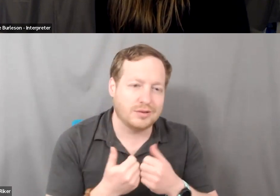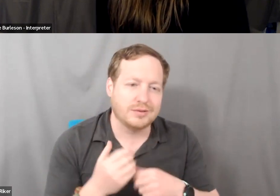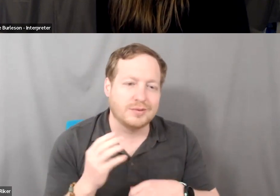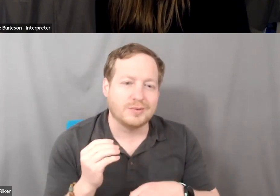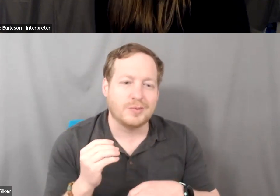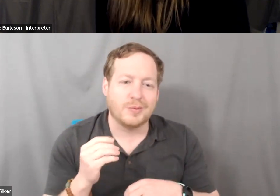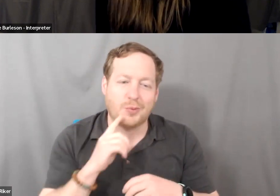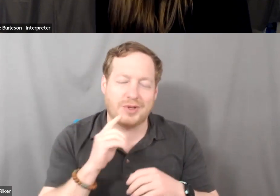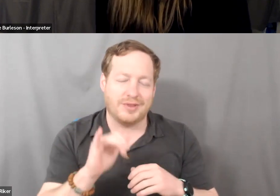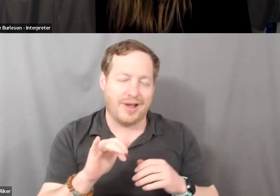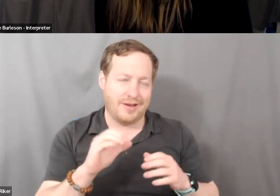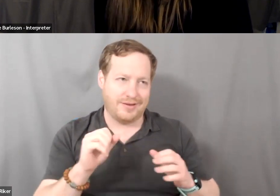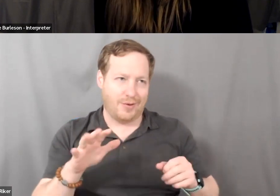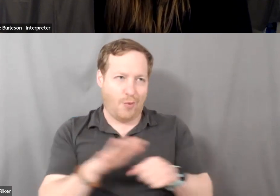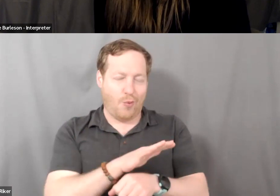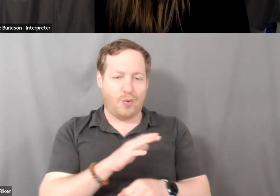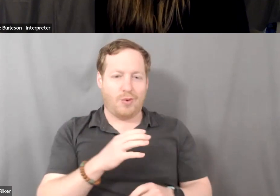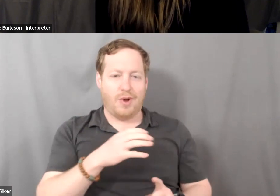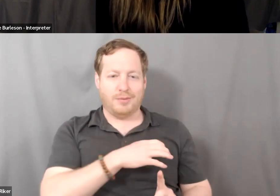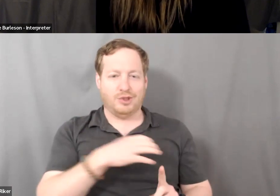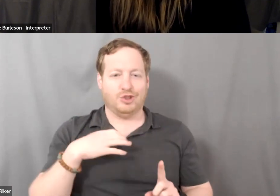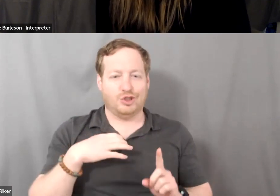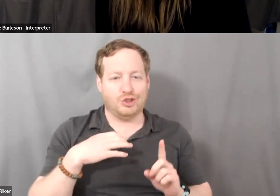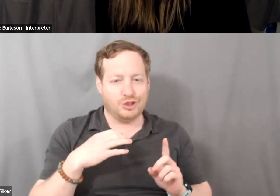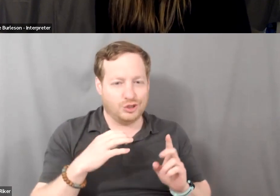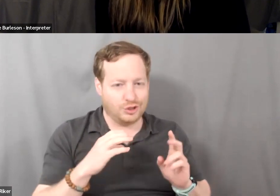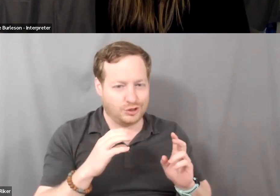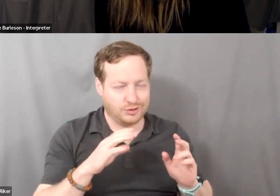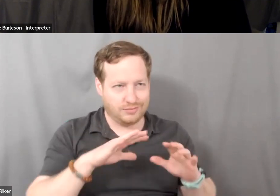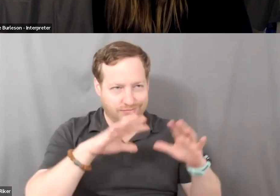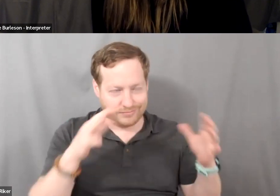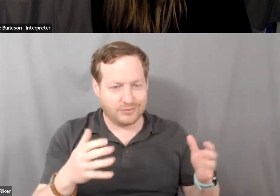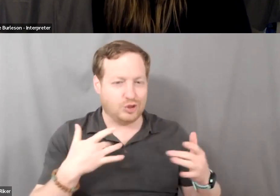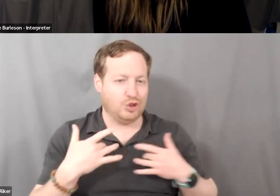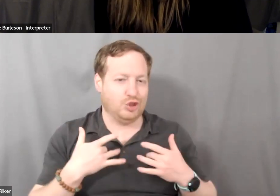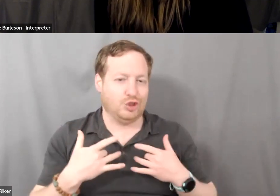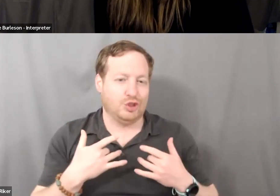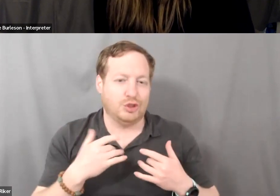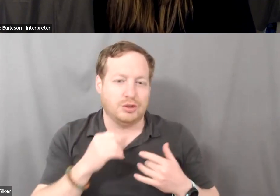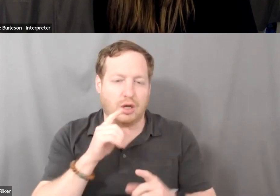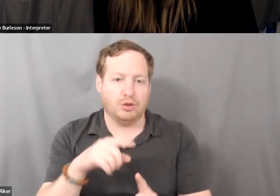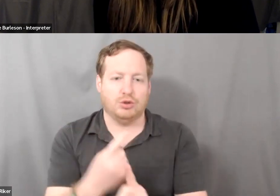but it's always been a challenge. So really that whole commission,